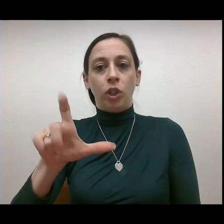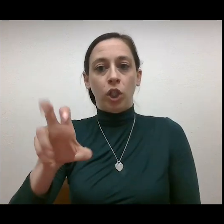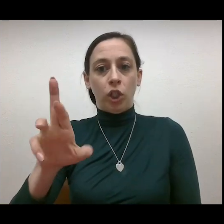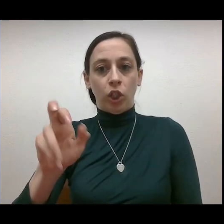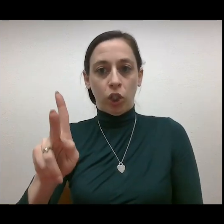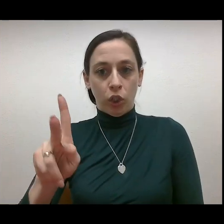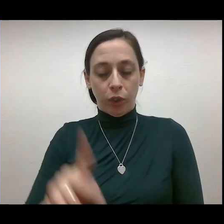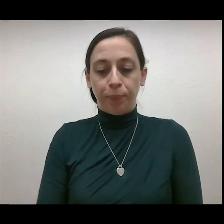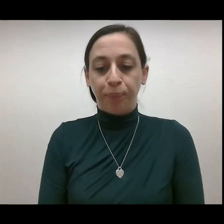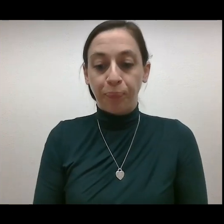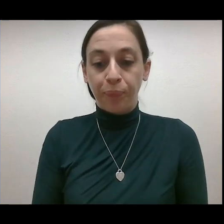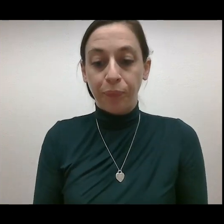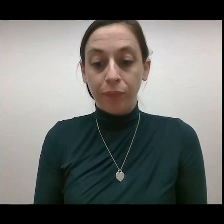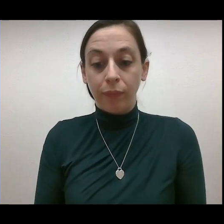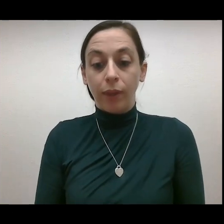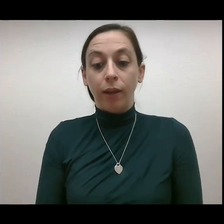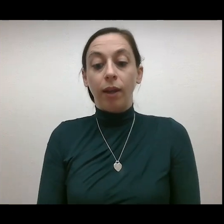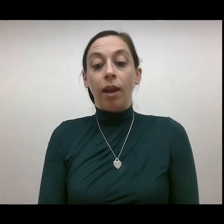House clerk.